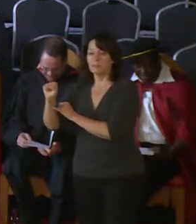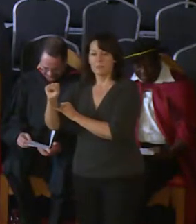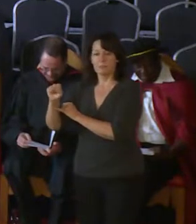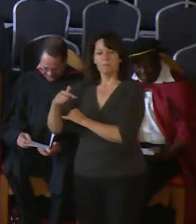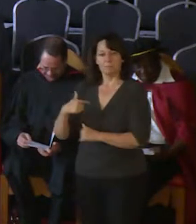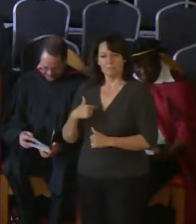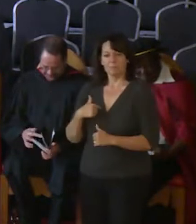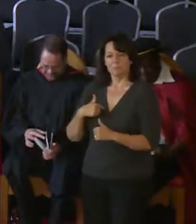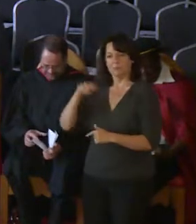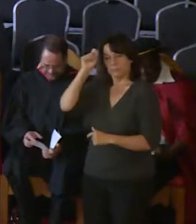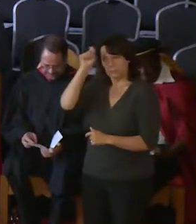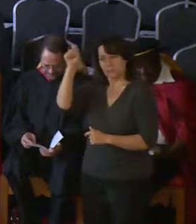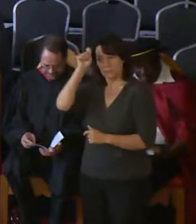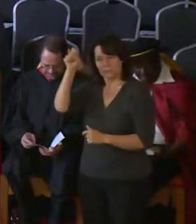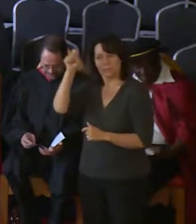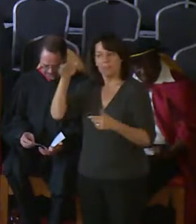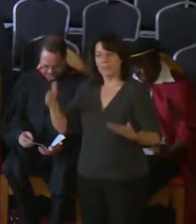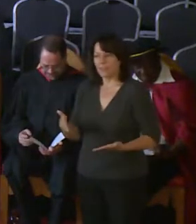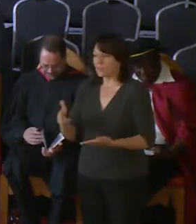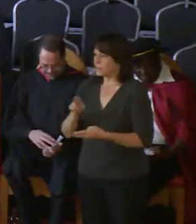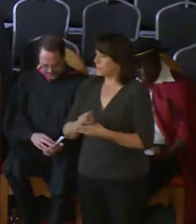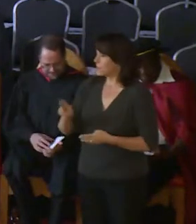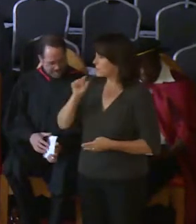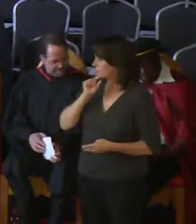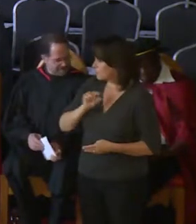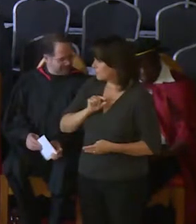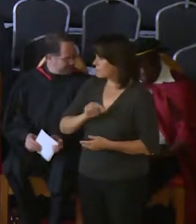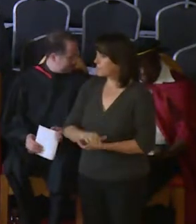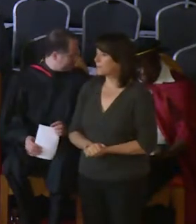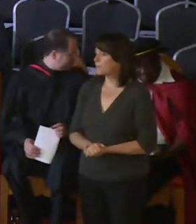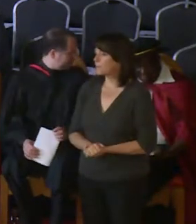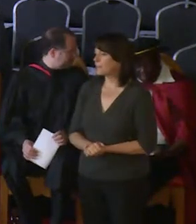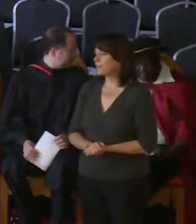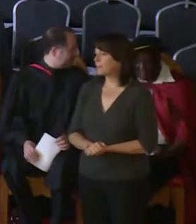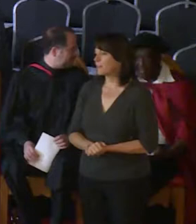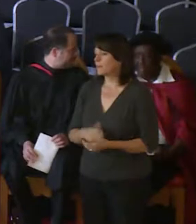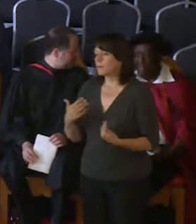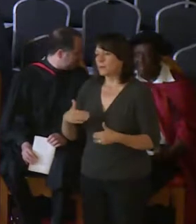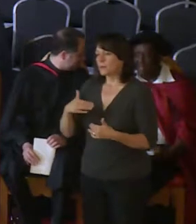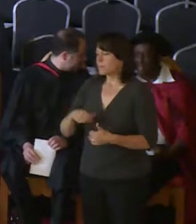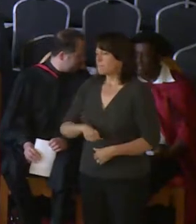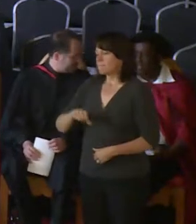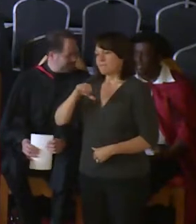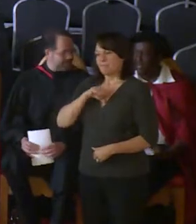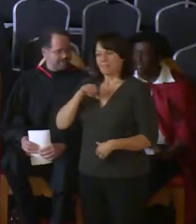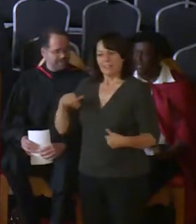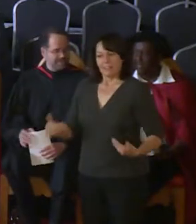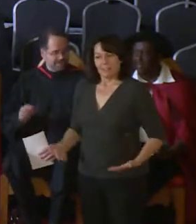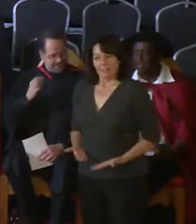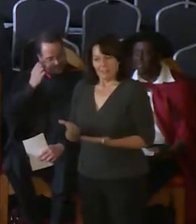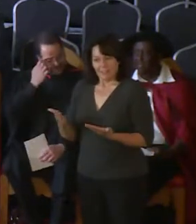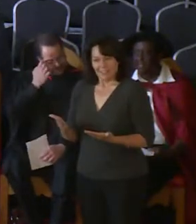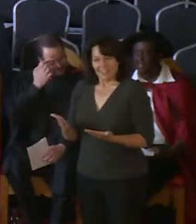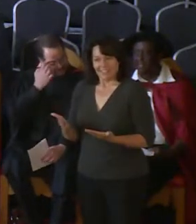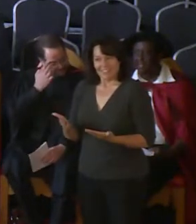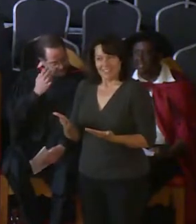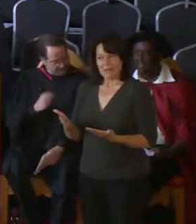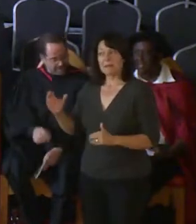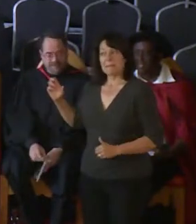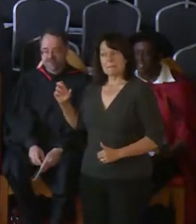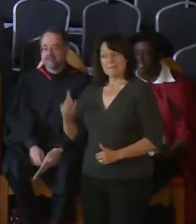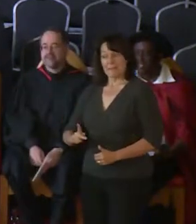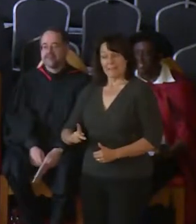chancellor here at the University of Guelph. And what an honor it is to be here today, back